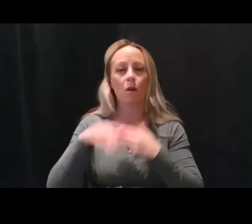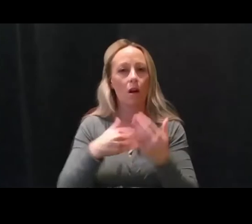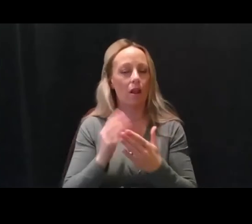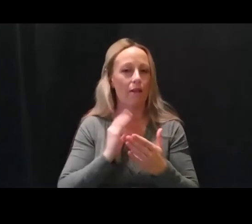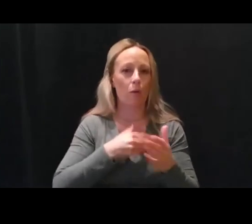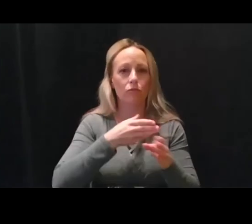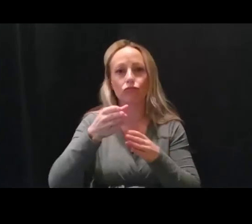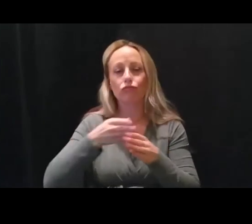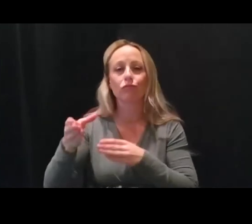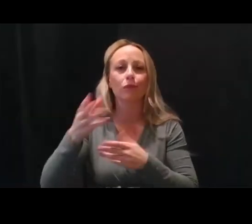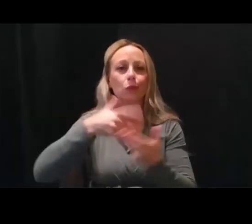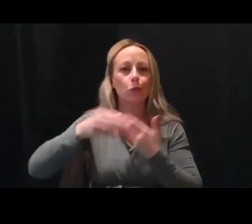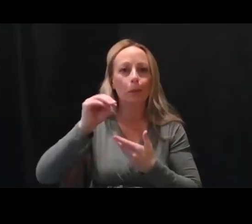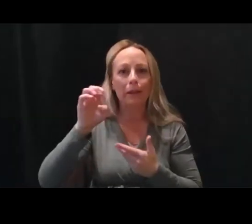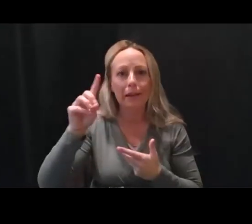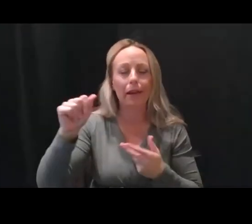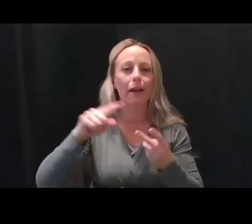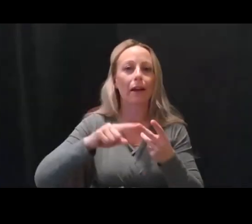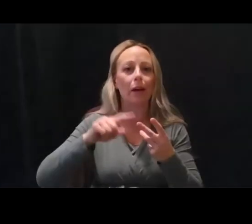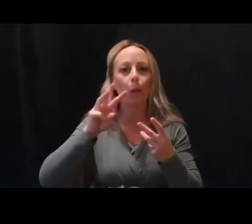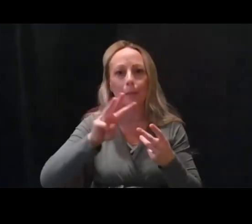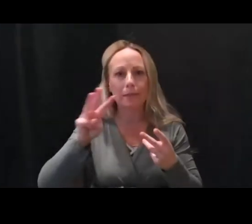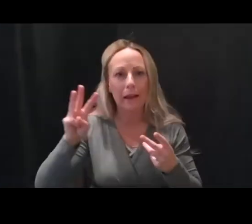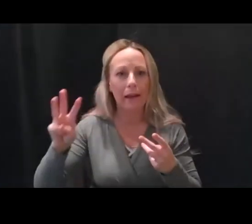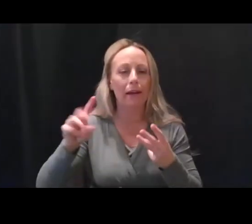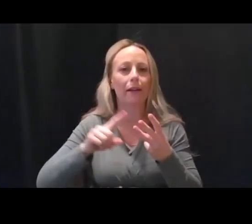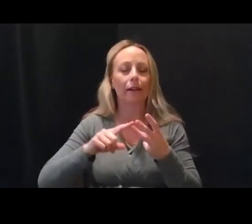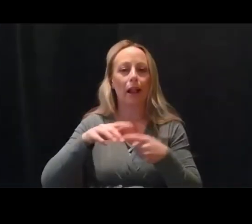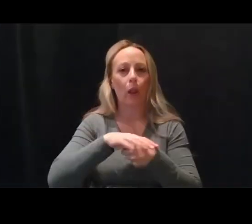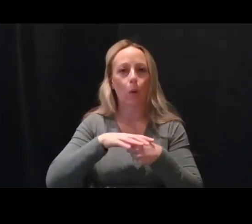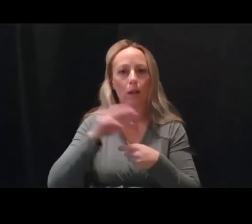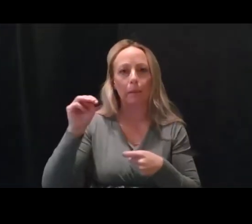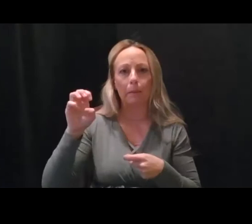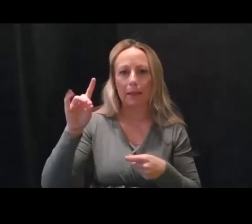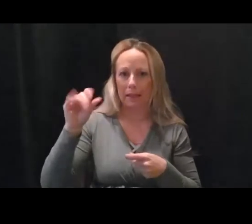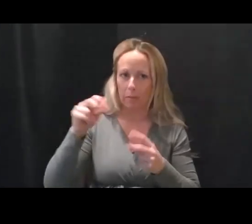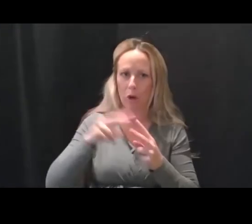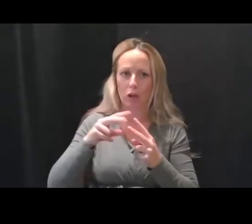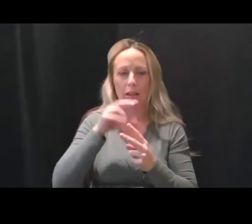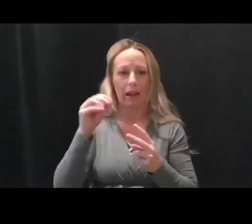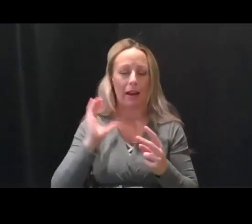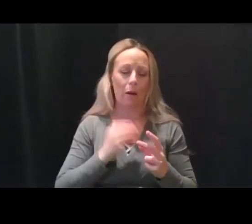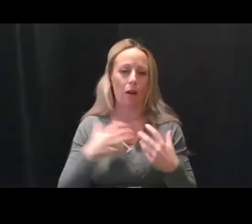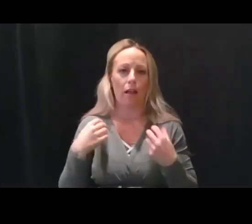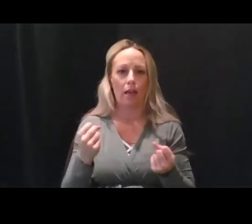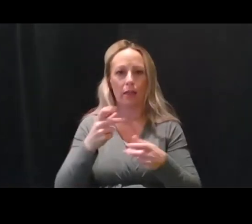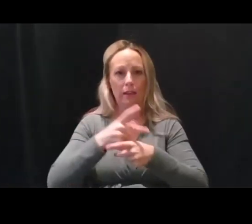such as social media, our website, and our local media partners, and also our healthcare providers.